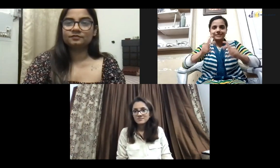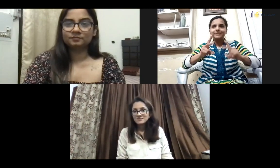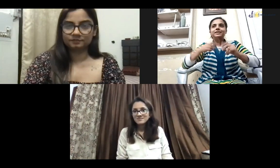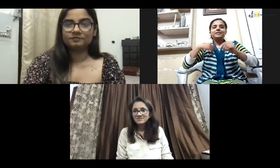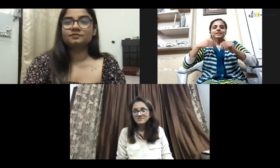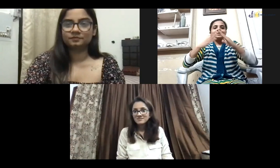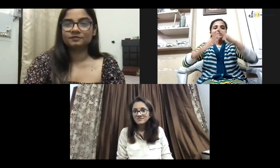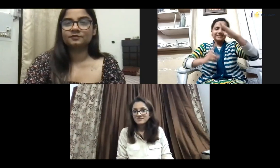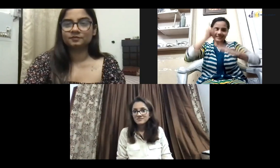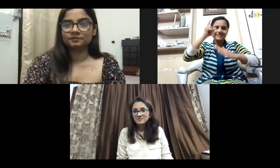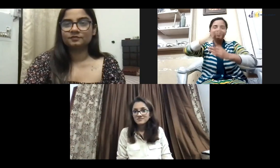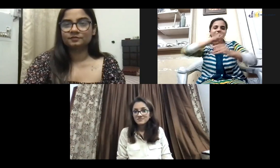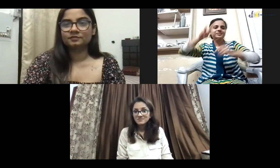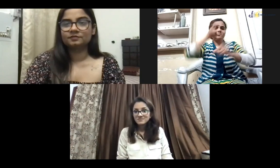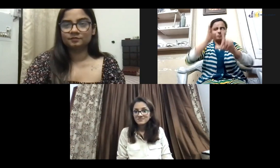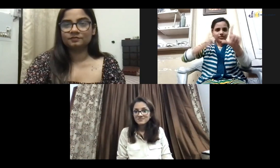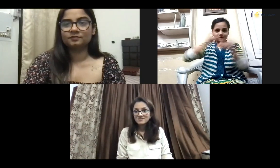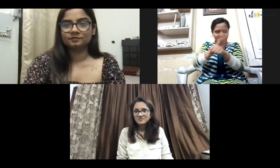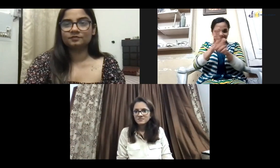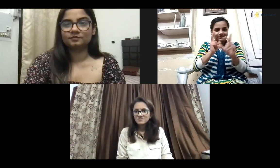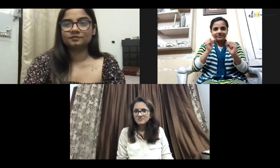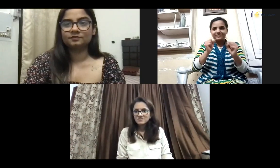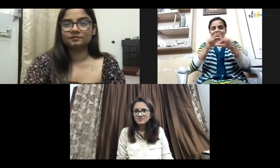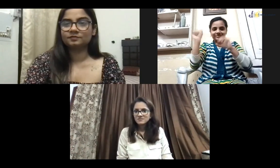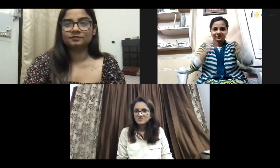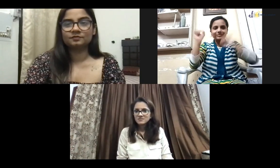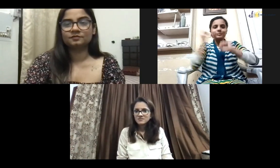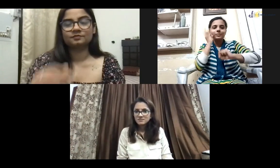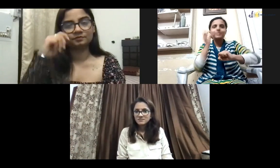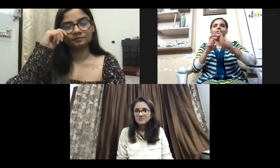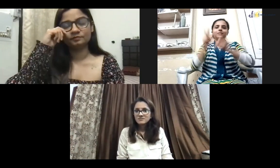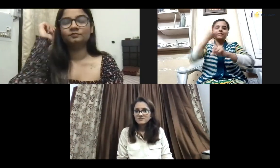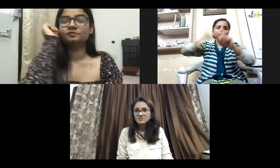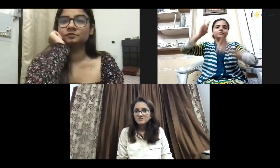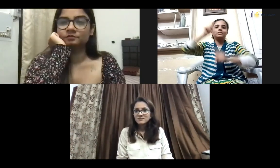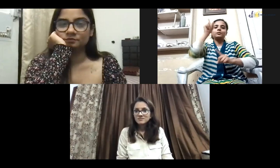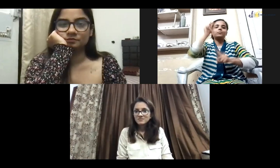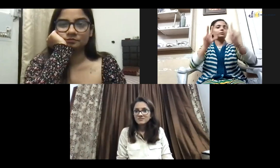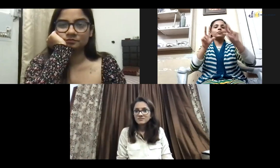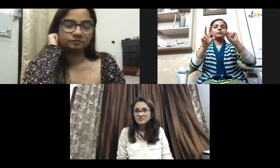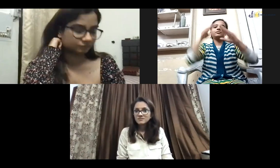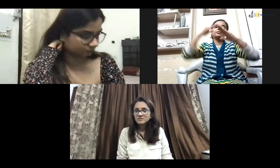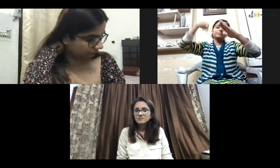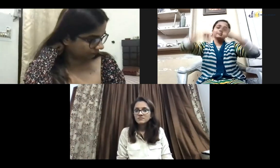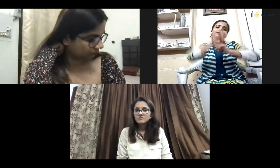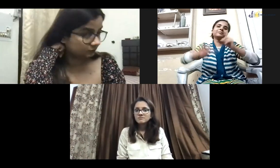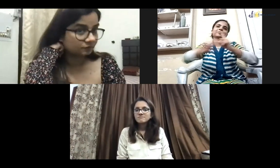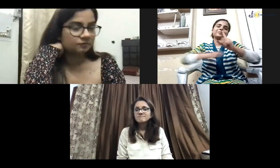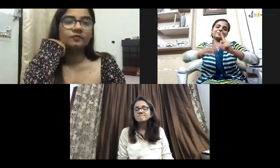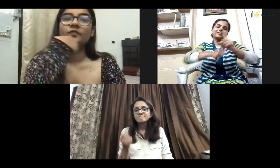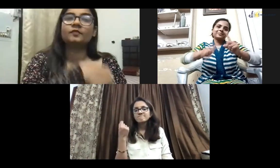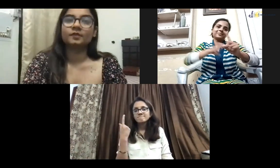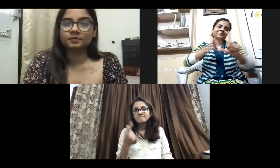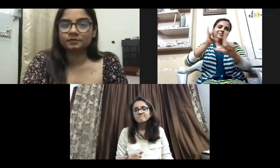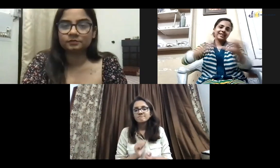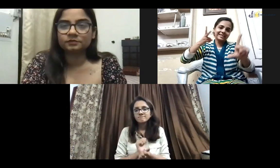So that's okay, never mind. But if I would like to travel in COVID time, also we can't travel at other places. So my